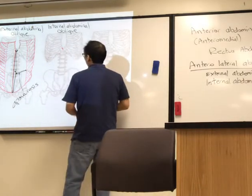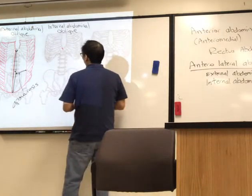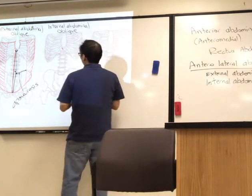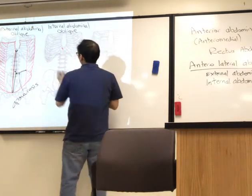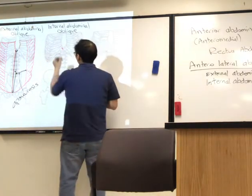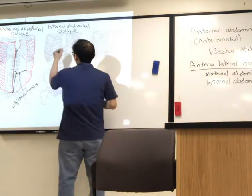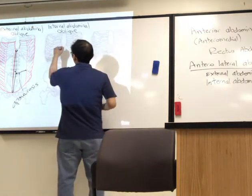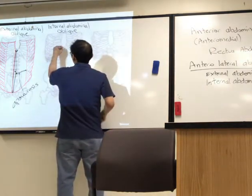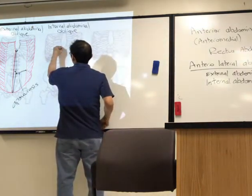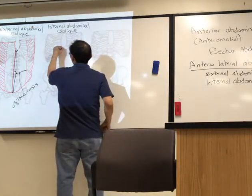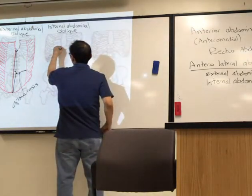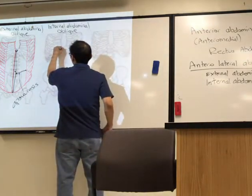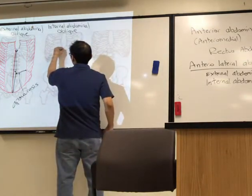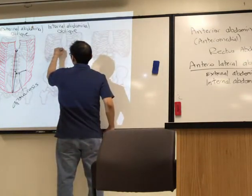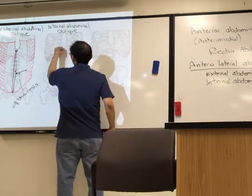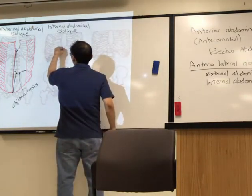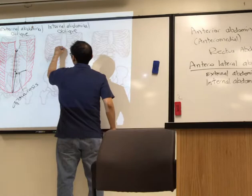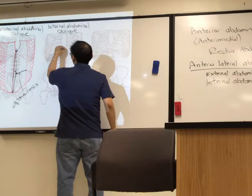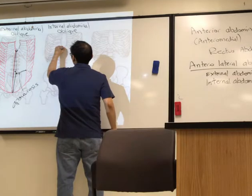alba.